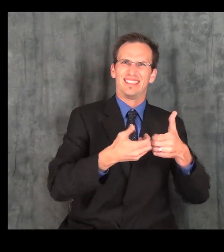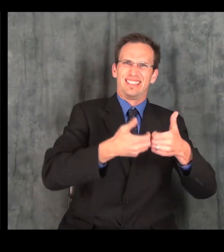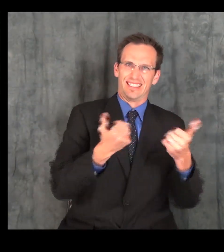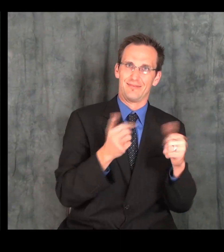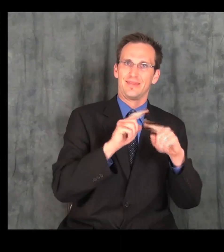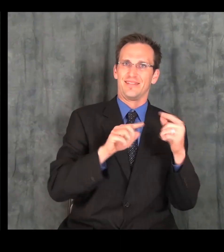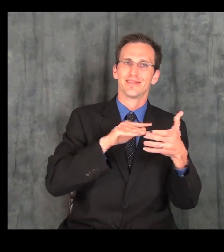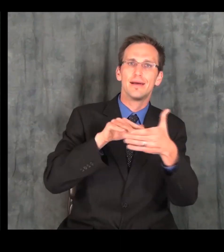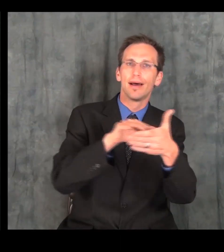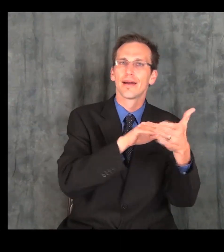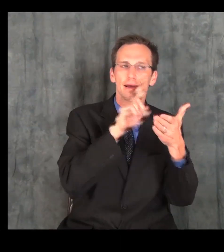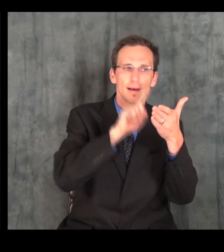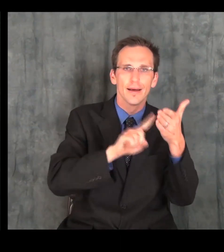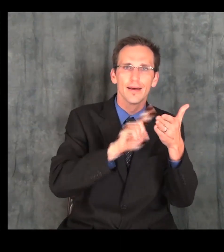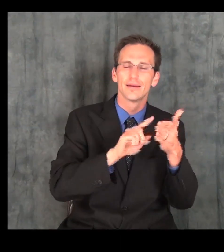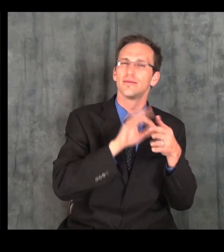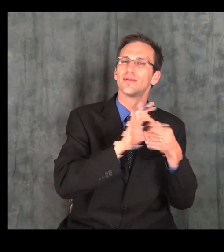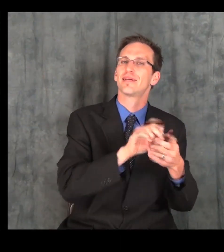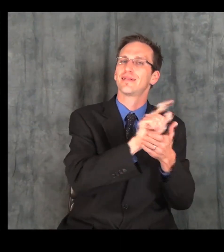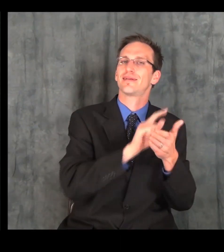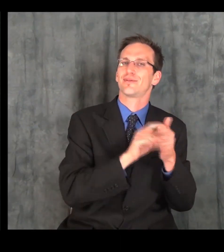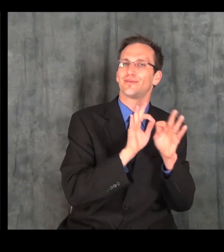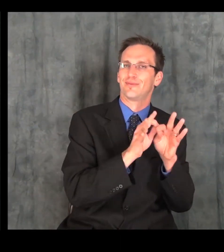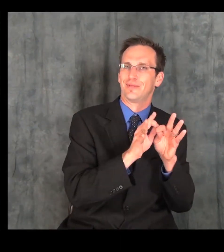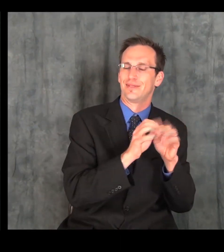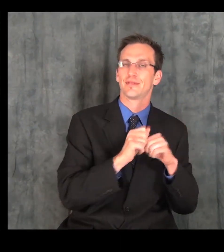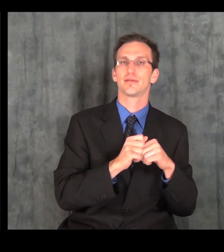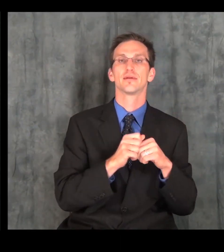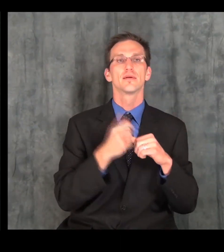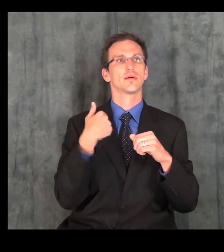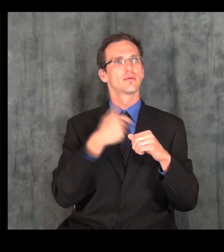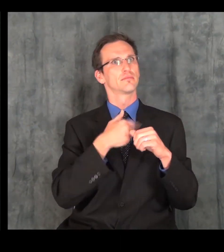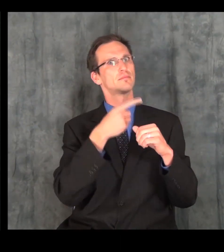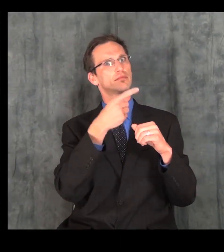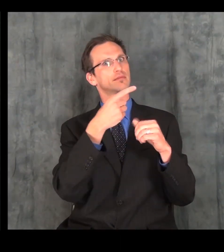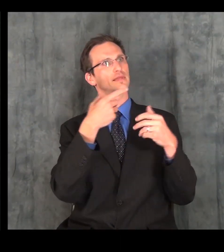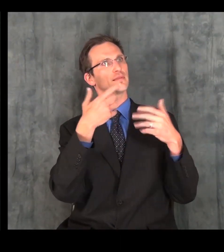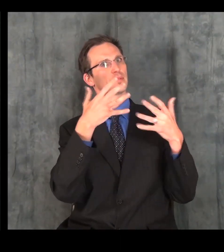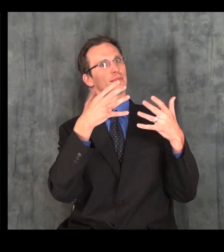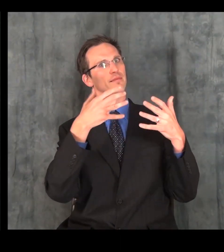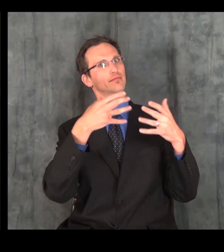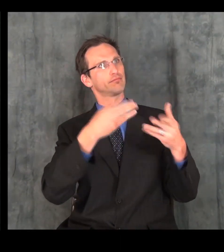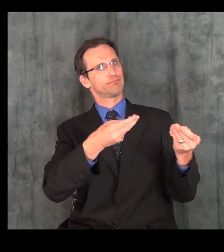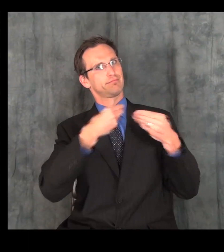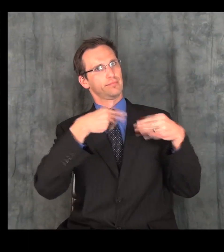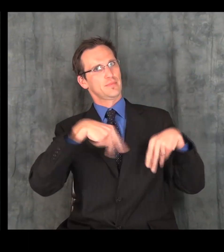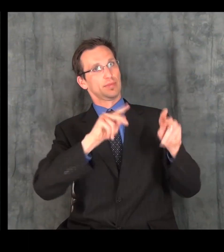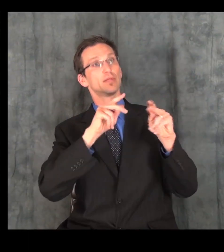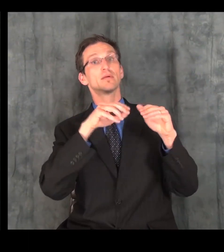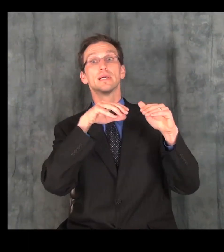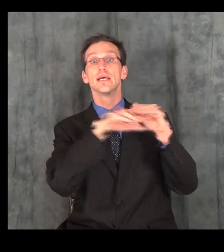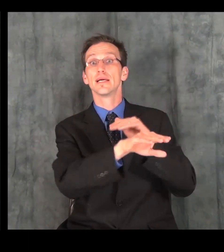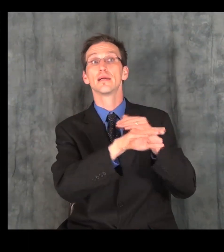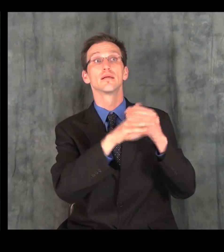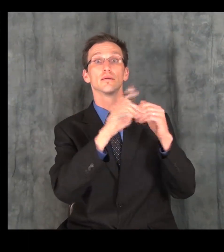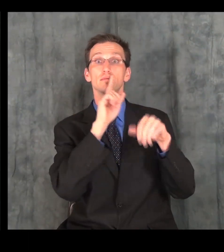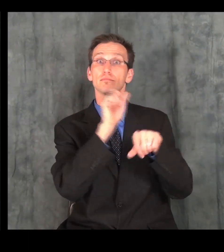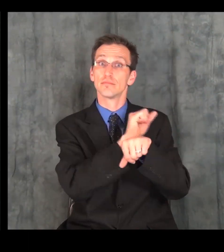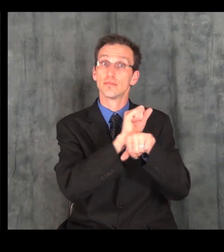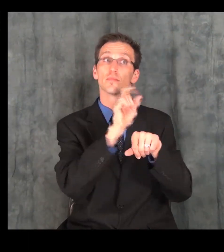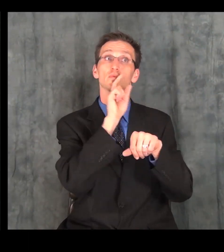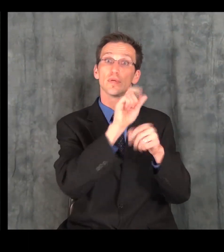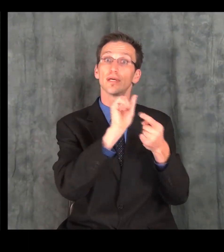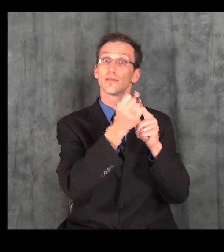interpreting, and we got permission to go in and observe court cases that have interpreters working in them, any interpreter. So I'm working with some